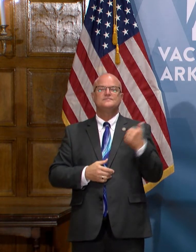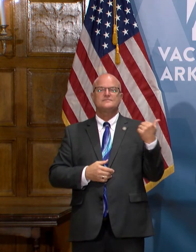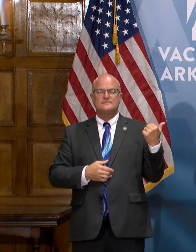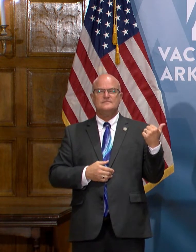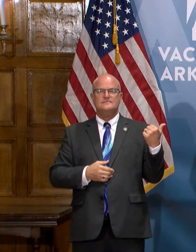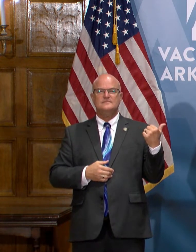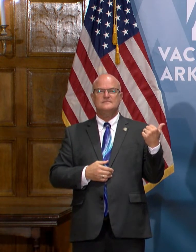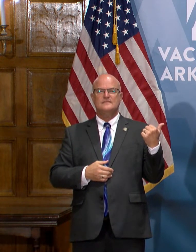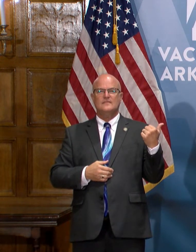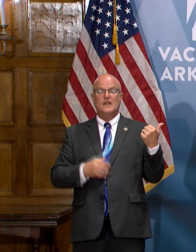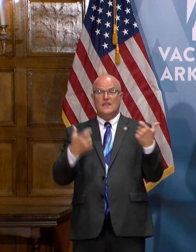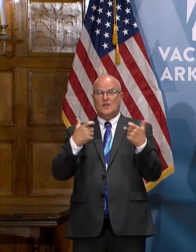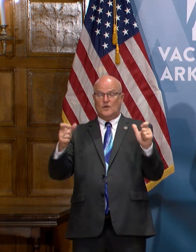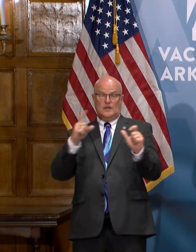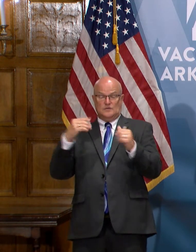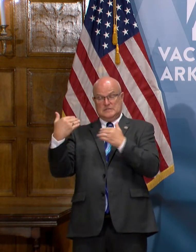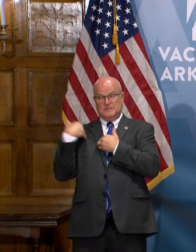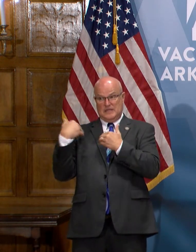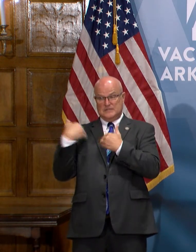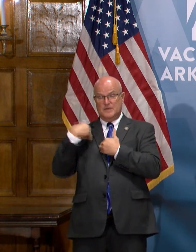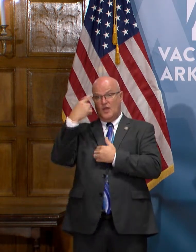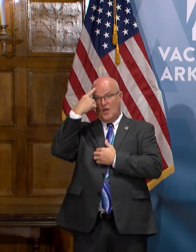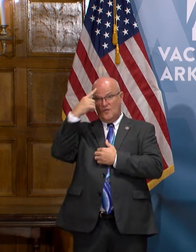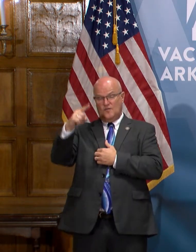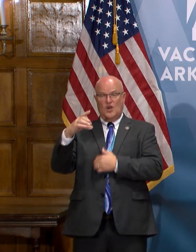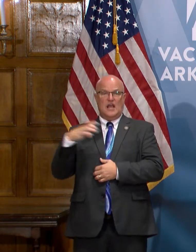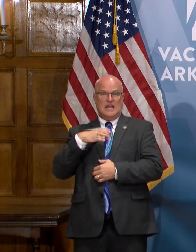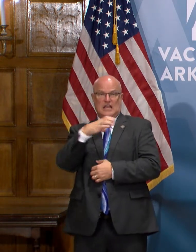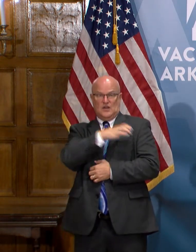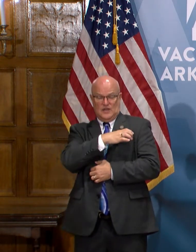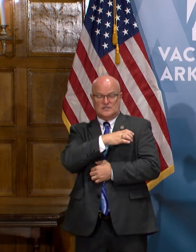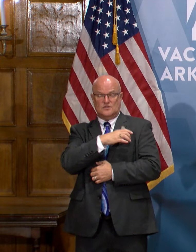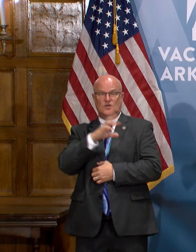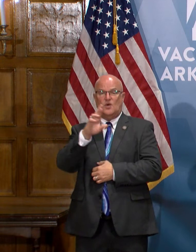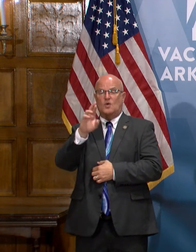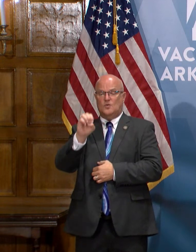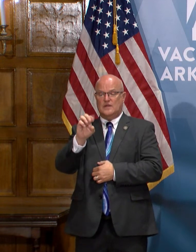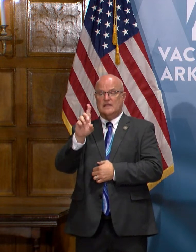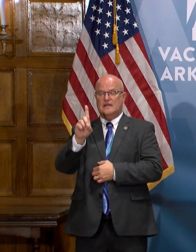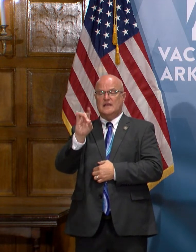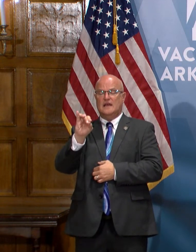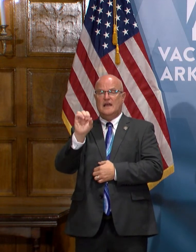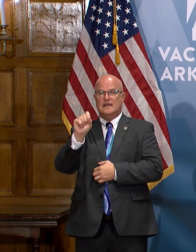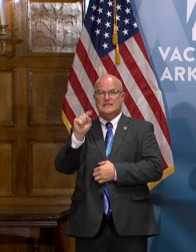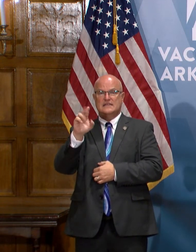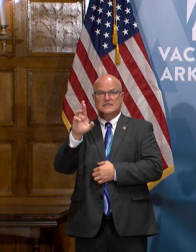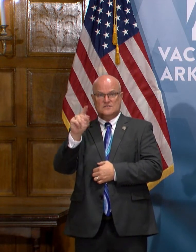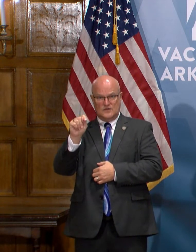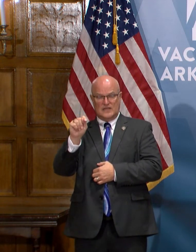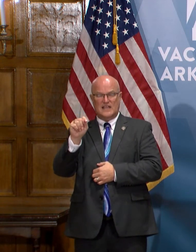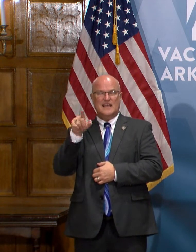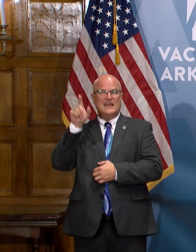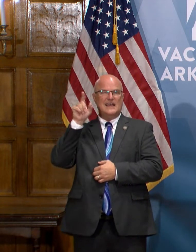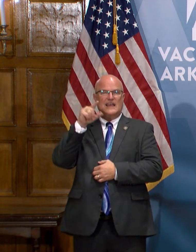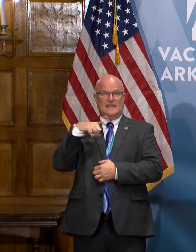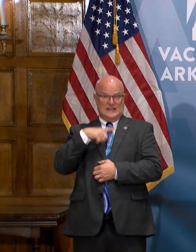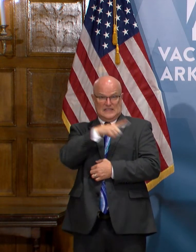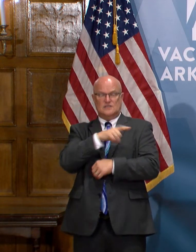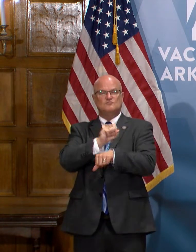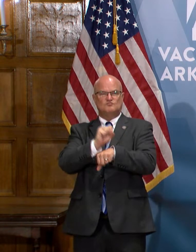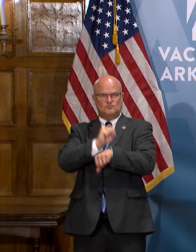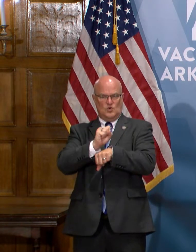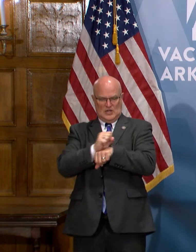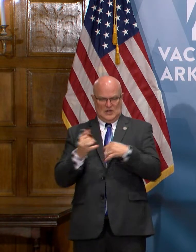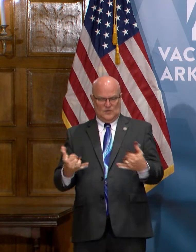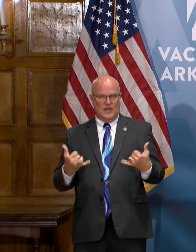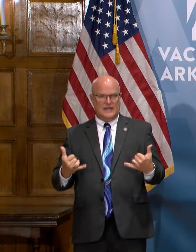The greatest responsibility for congressional redistricting falls on the legislature. They're working on